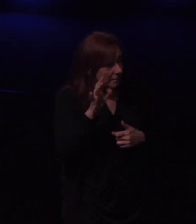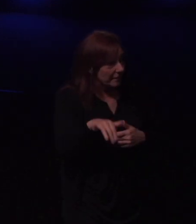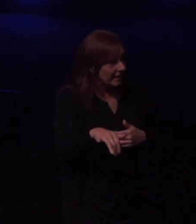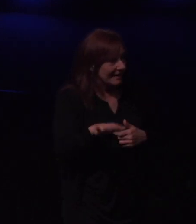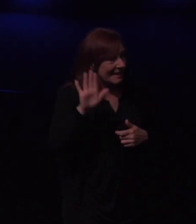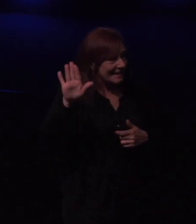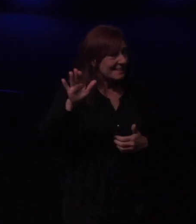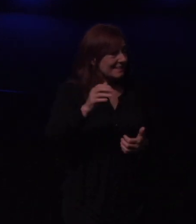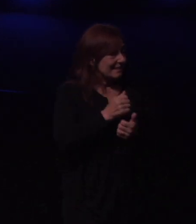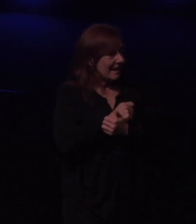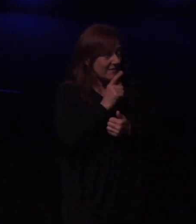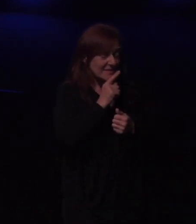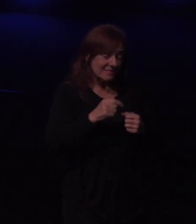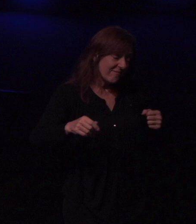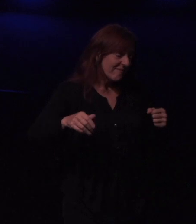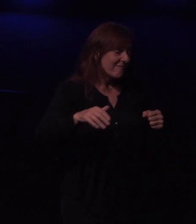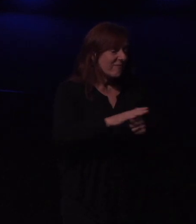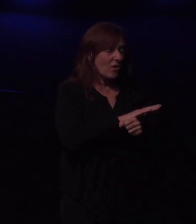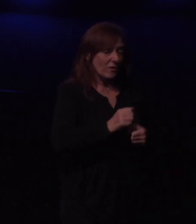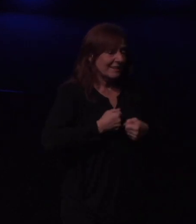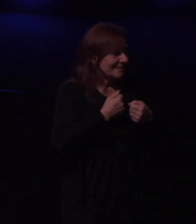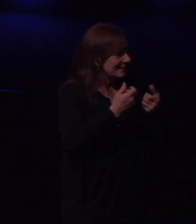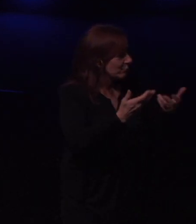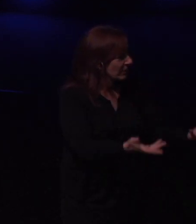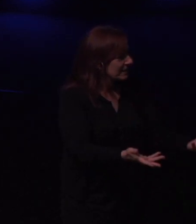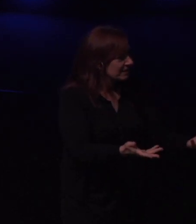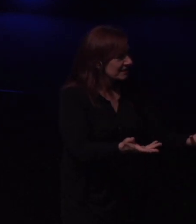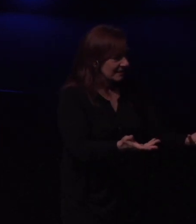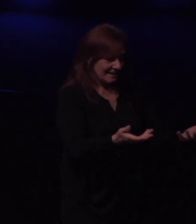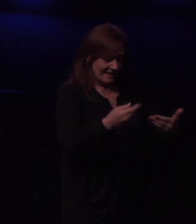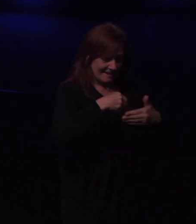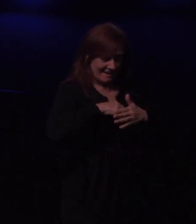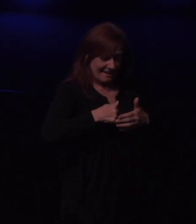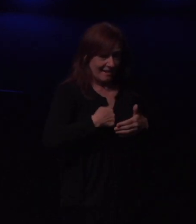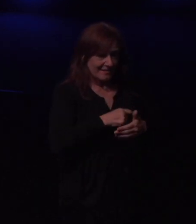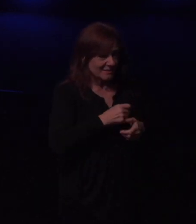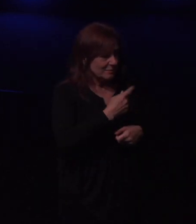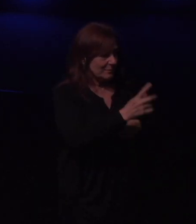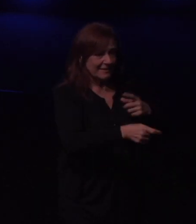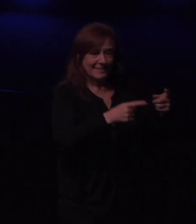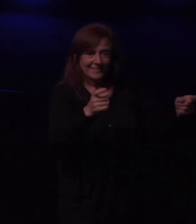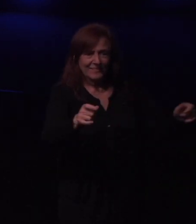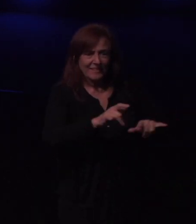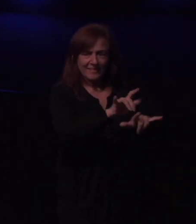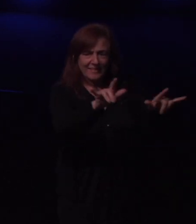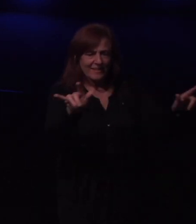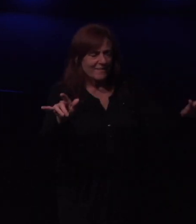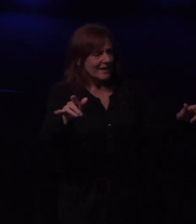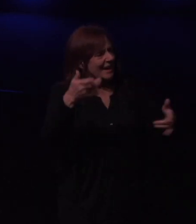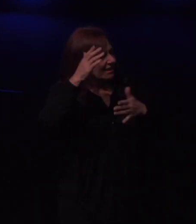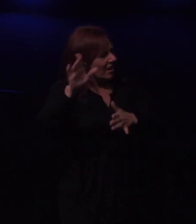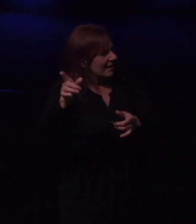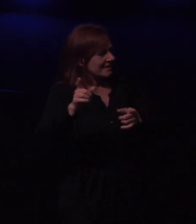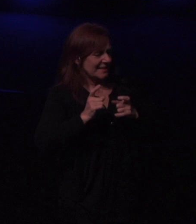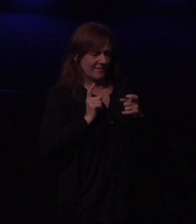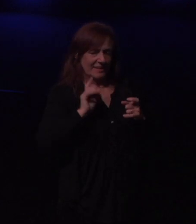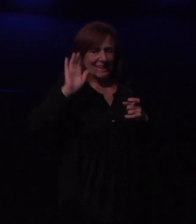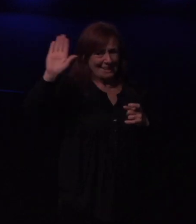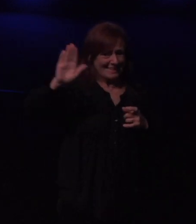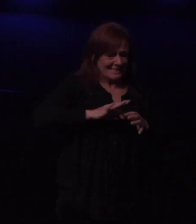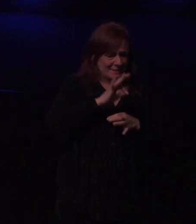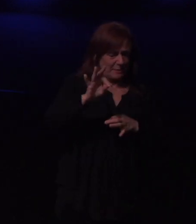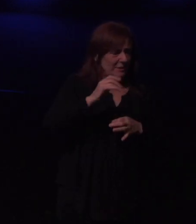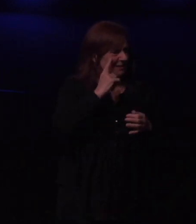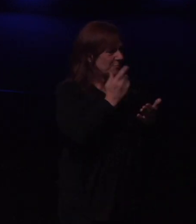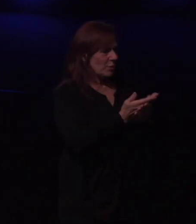His love is brought to full expression in us. And God has given us his Spirit as proof that we